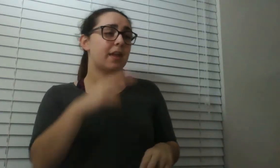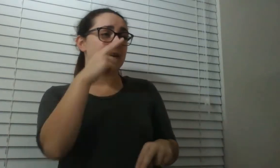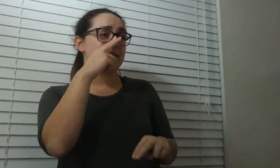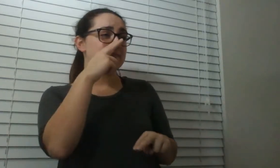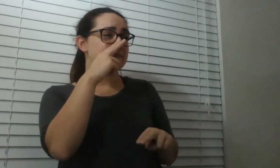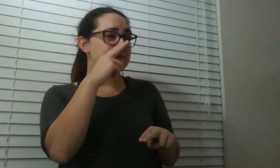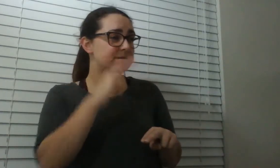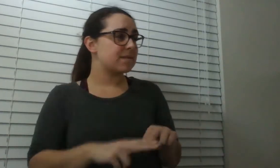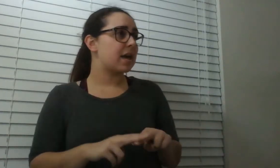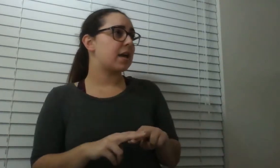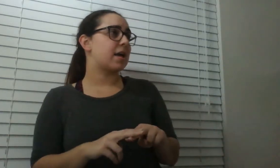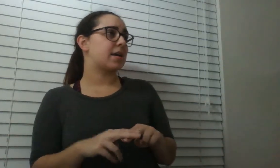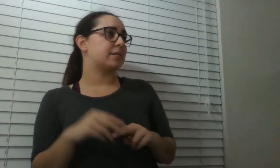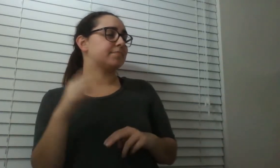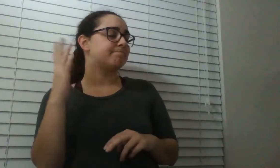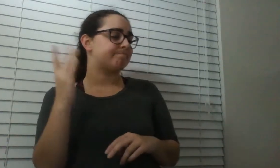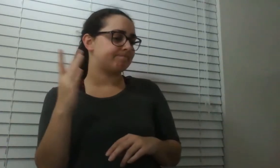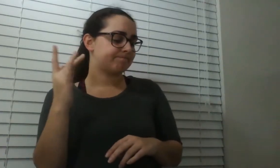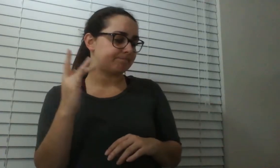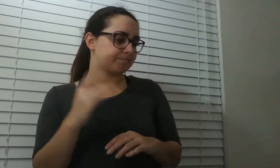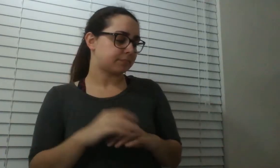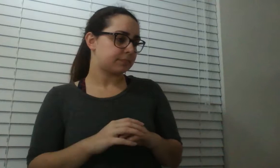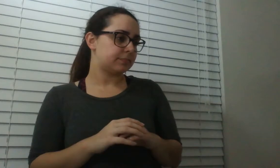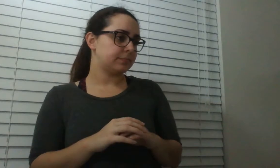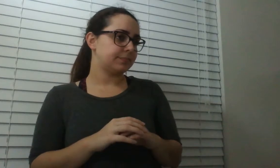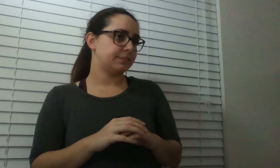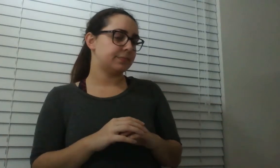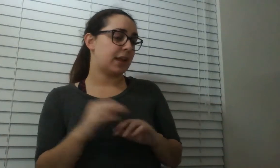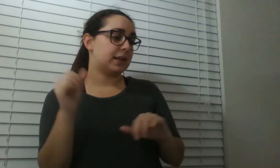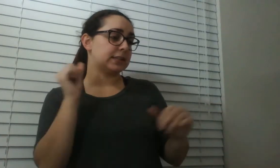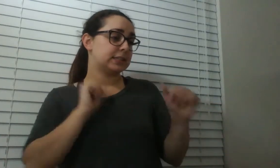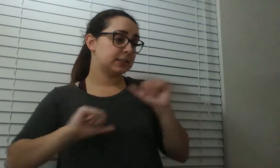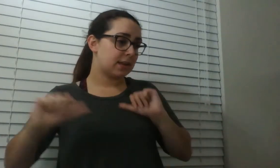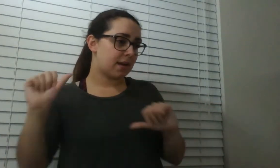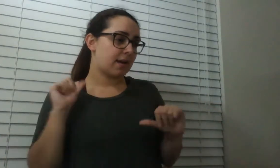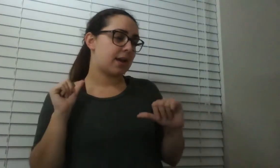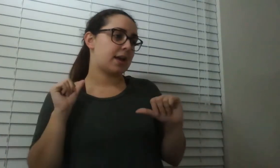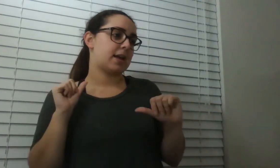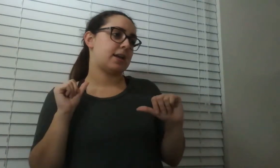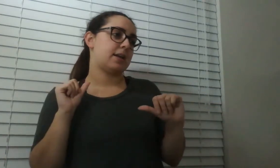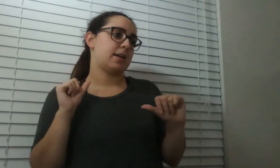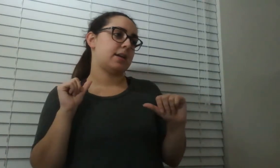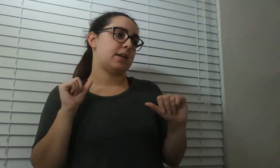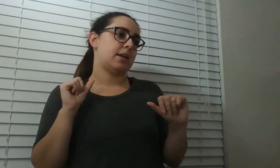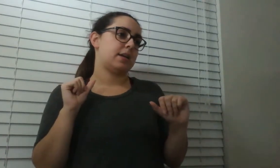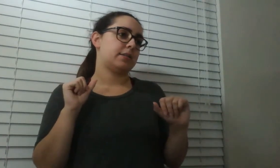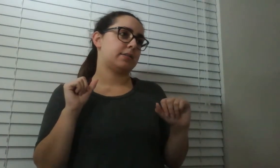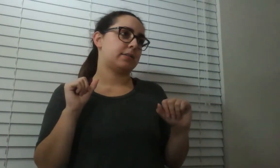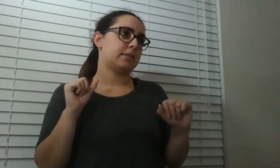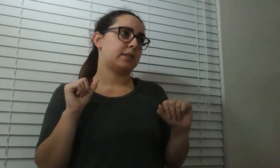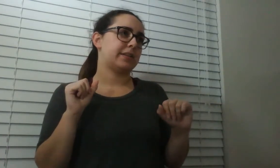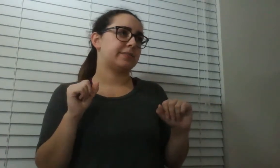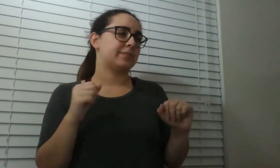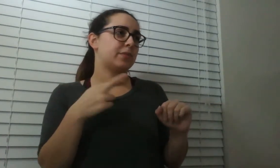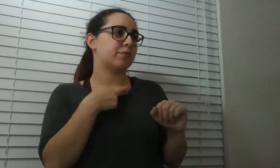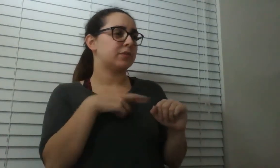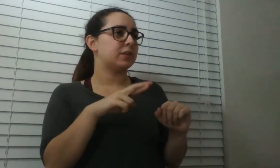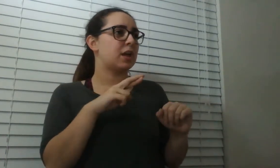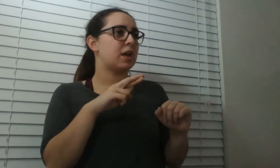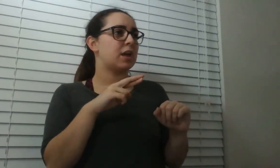you know what, both science and at least some philosophical and even religious traditions tell us is that the world